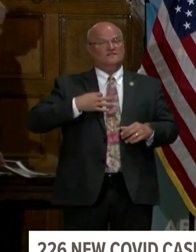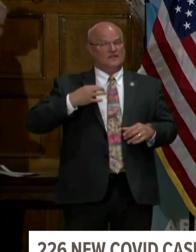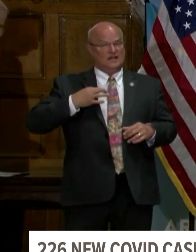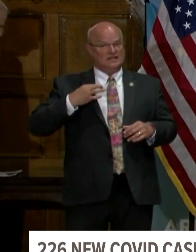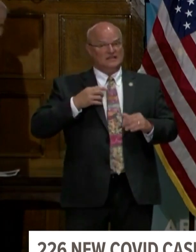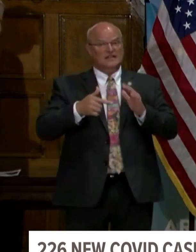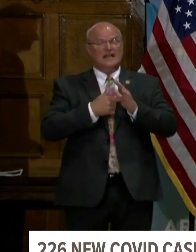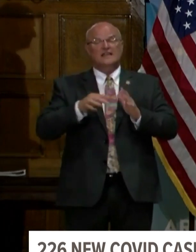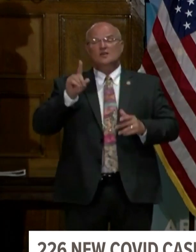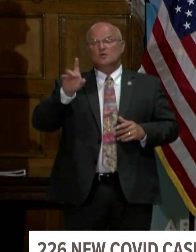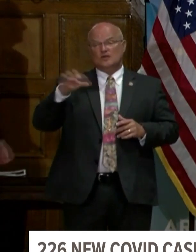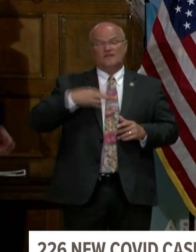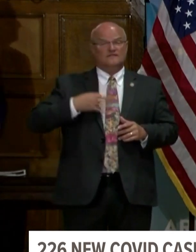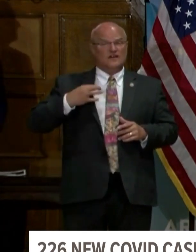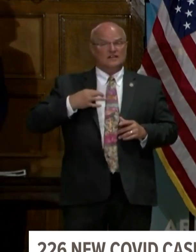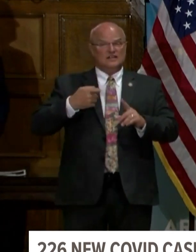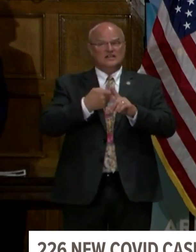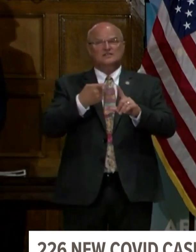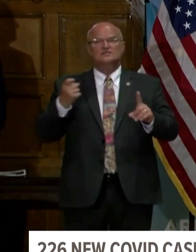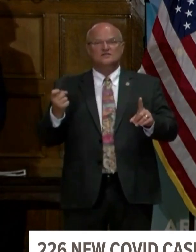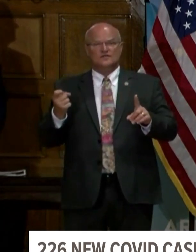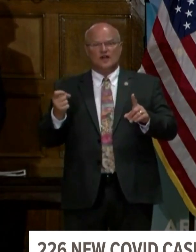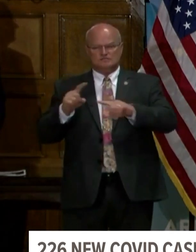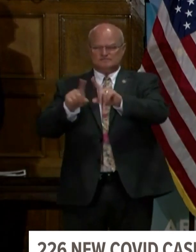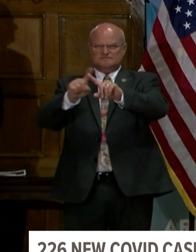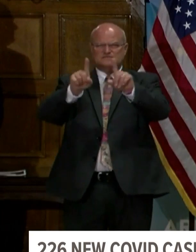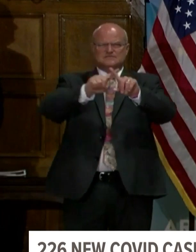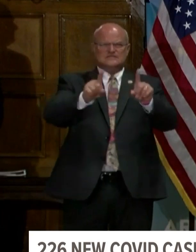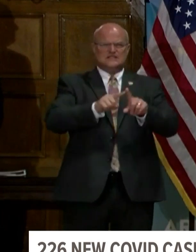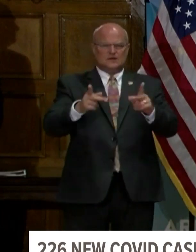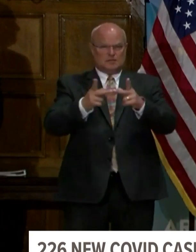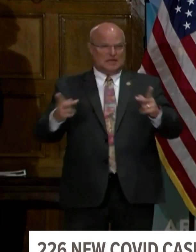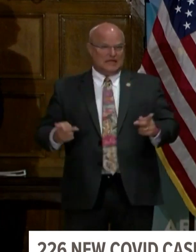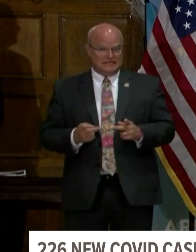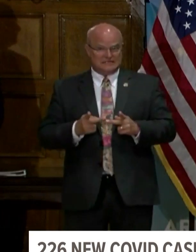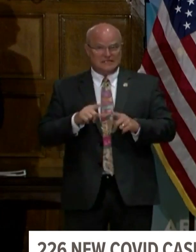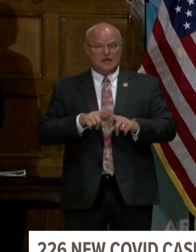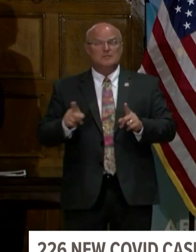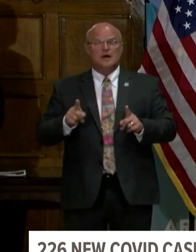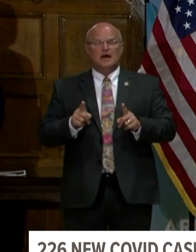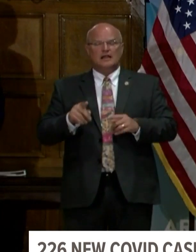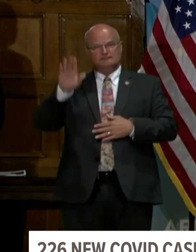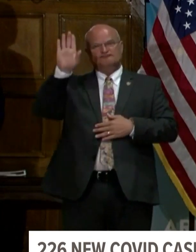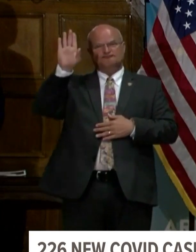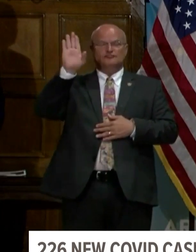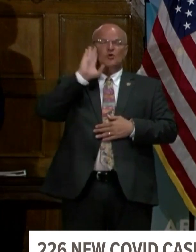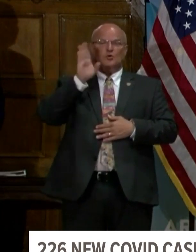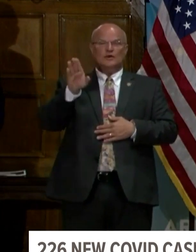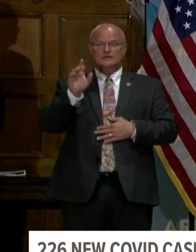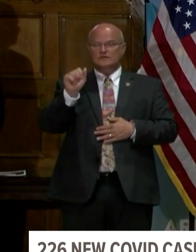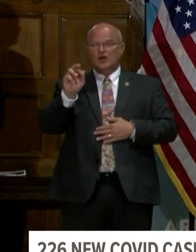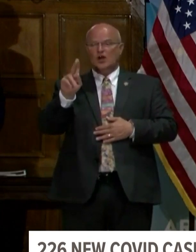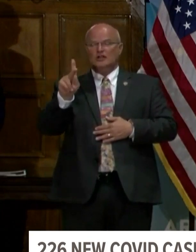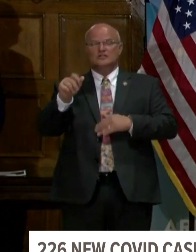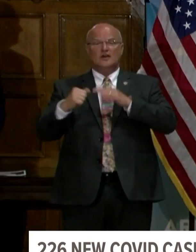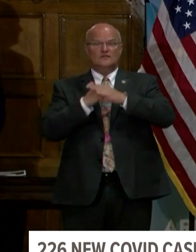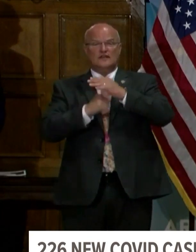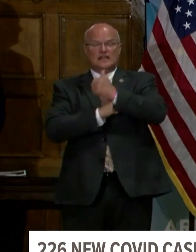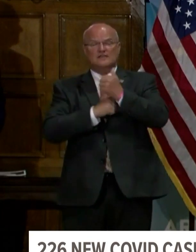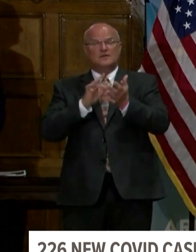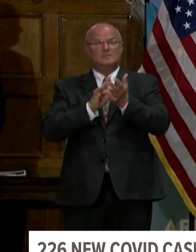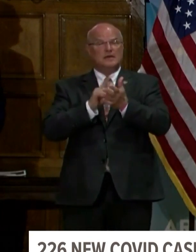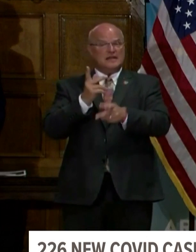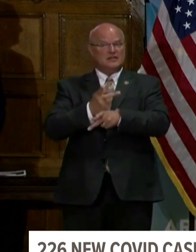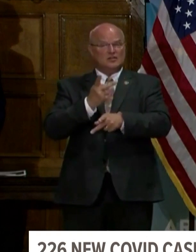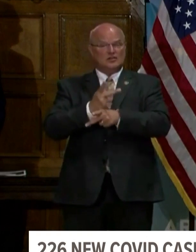and these are volunteers from a number of different organizations that have stepped forward. Arkansas Foundation for Medical